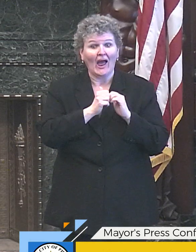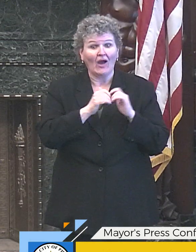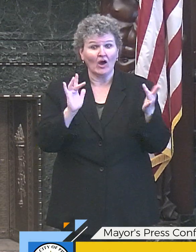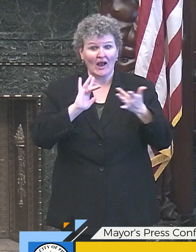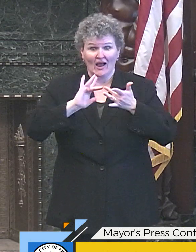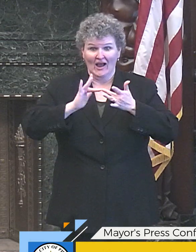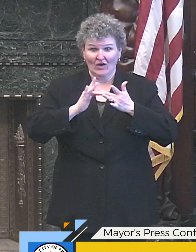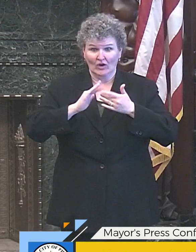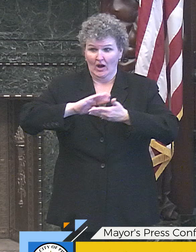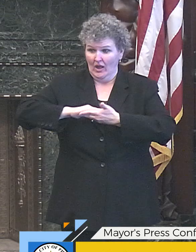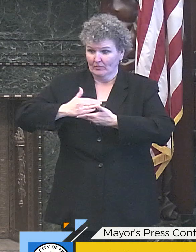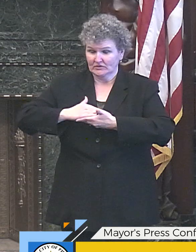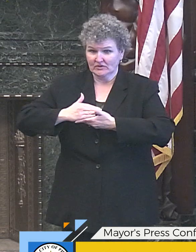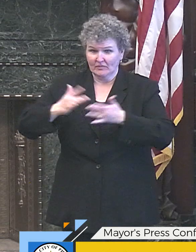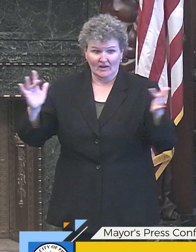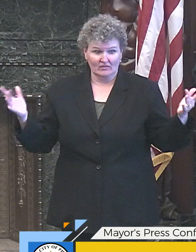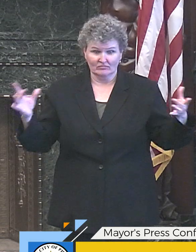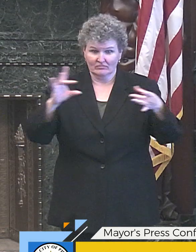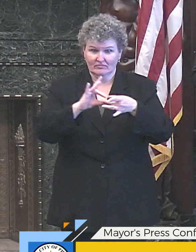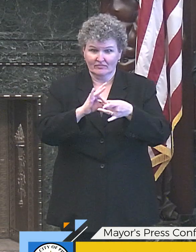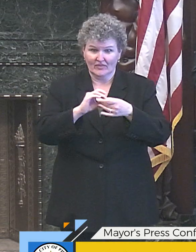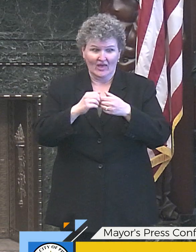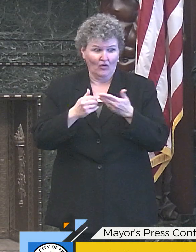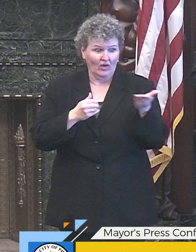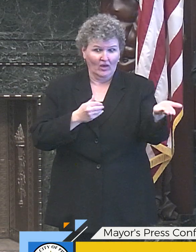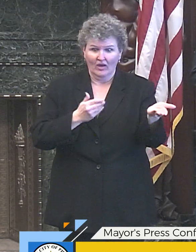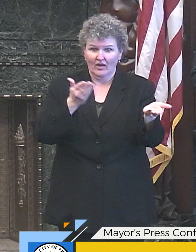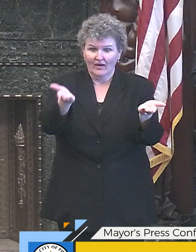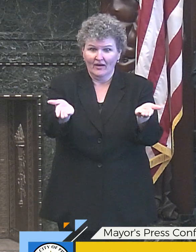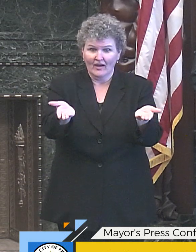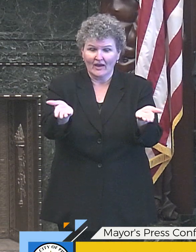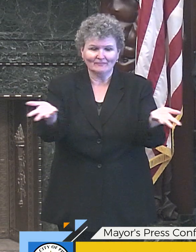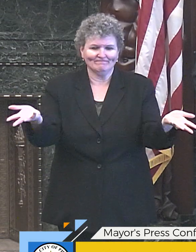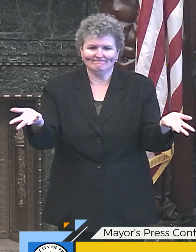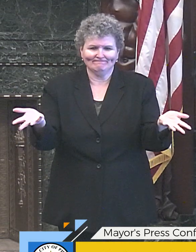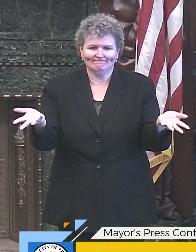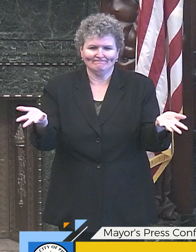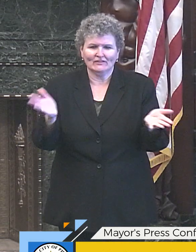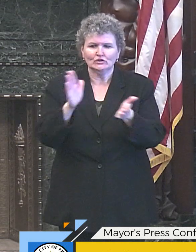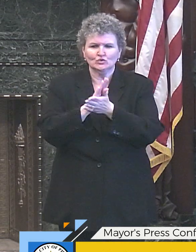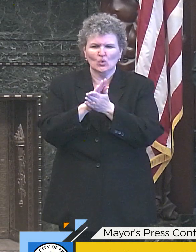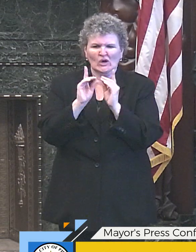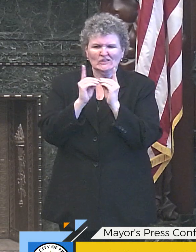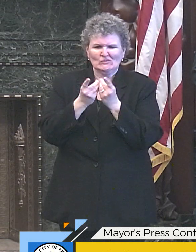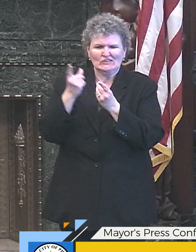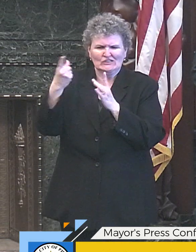together or separately. I think the district isn't planning to start online instruction,